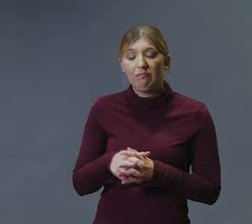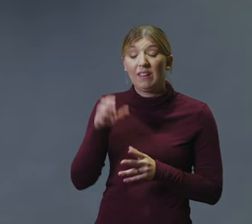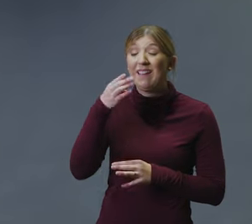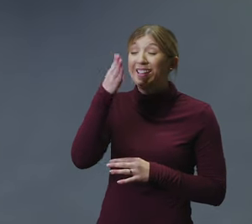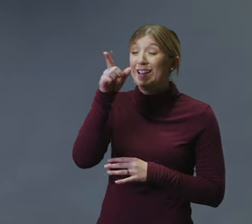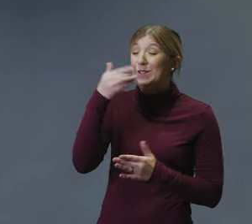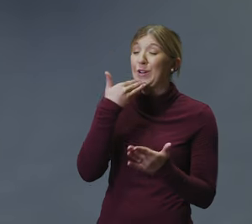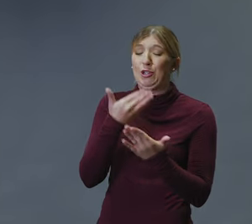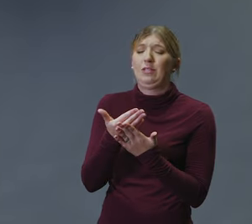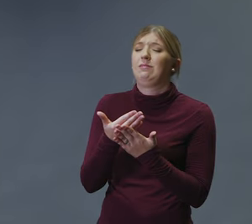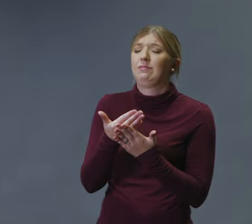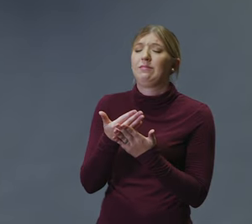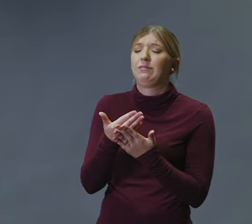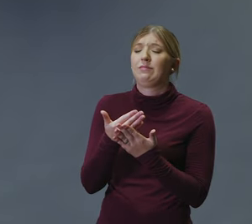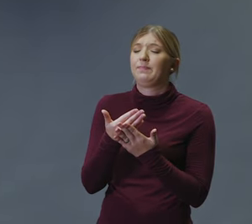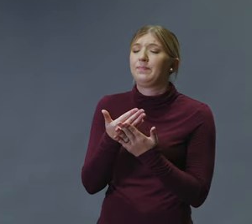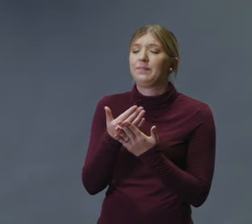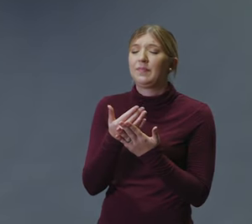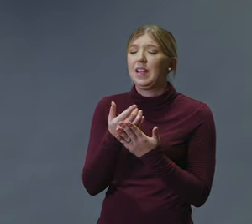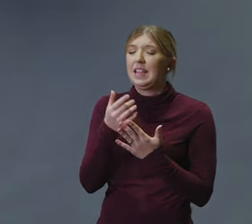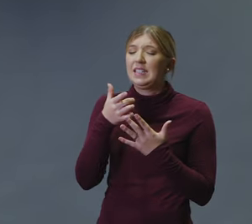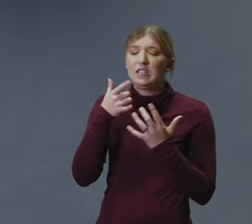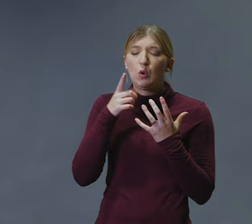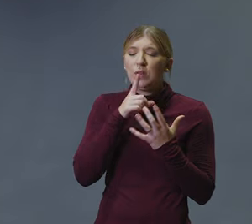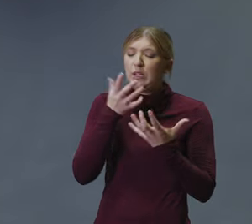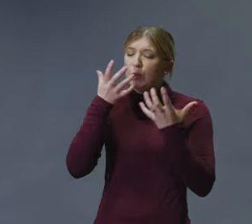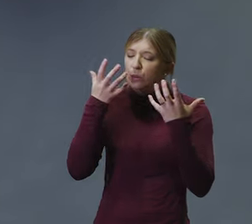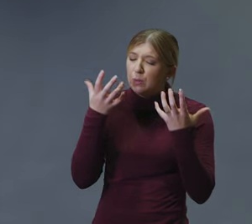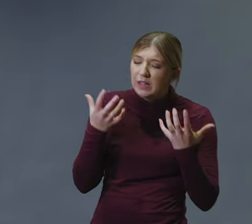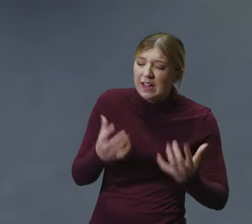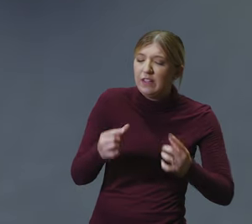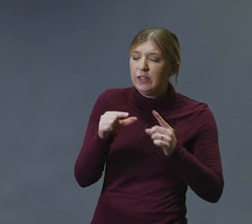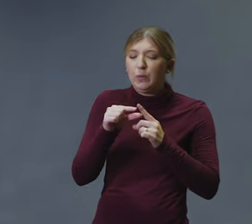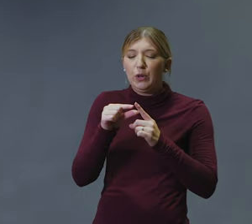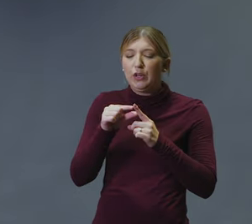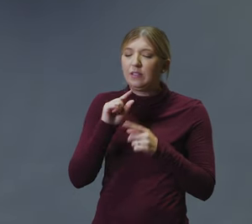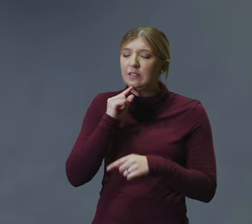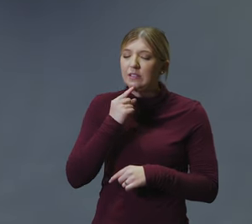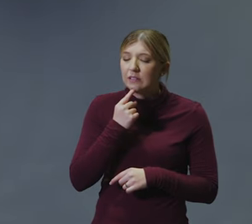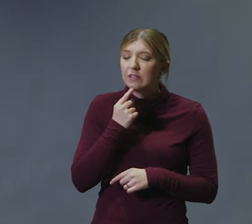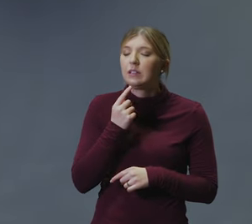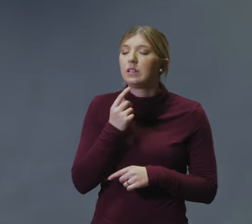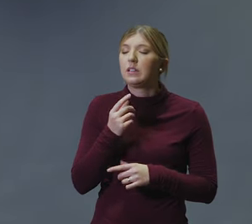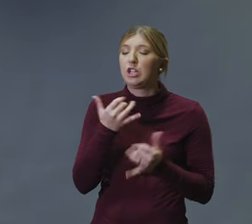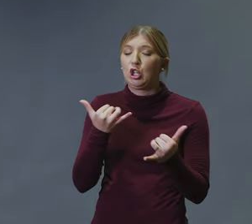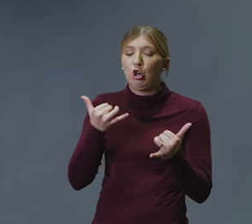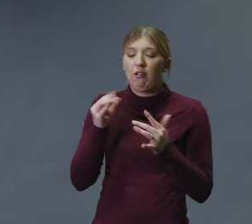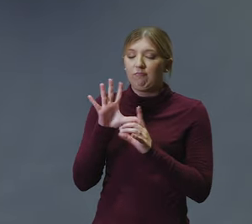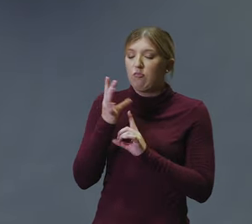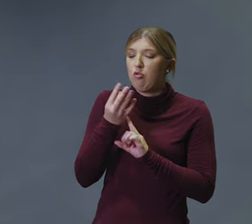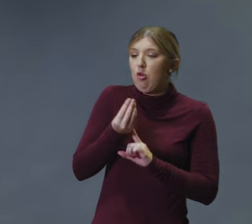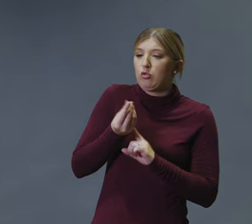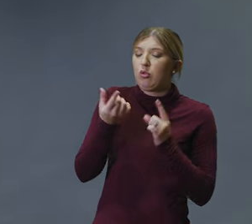God, you're good. And this is such a heavy word in our current cultural